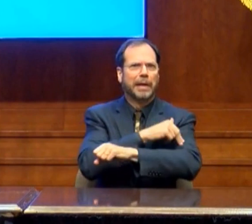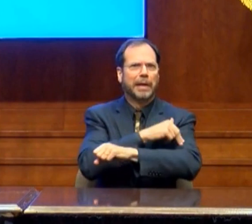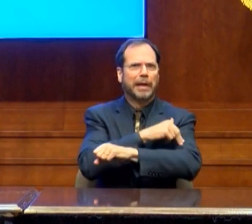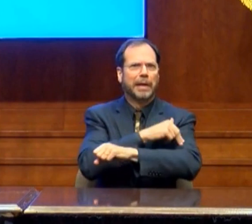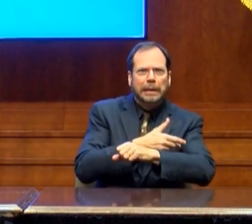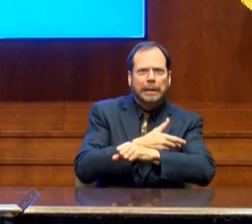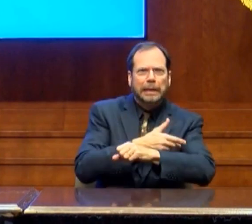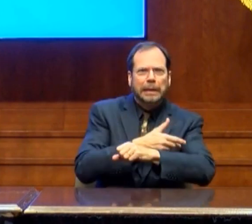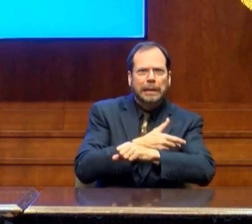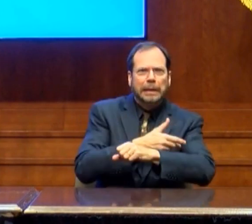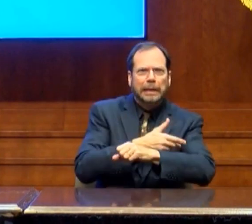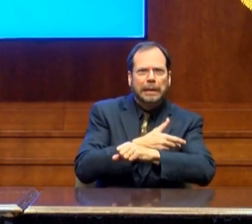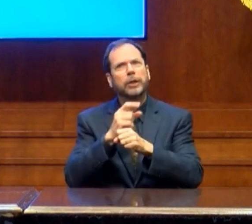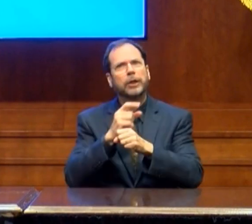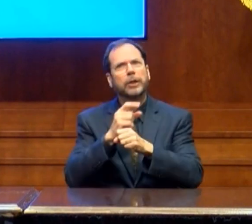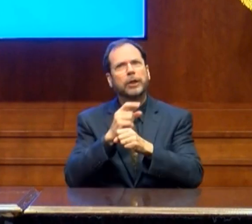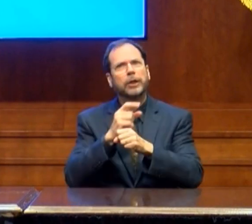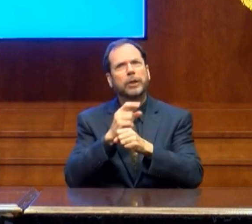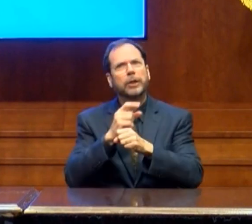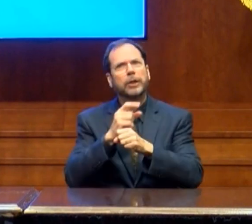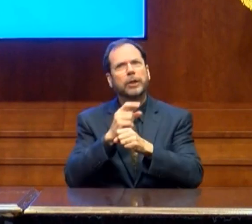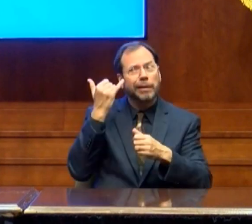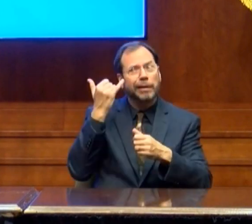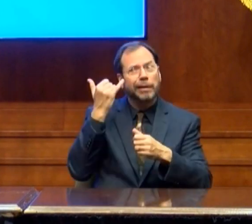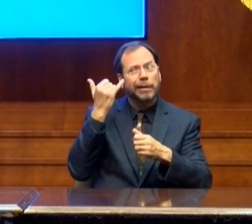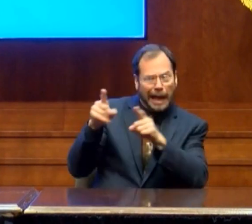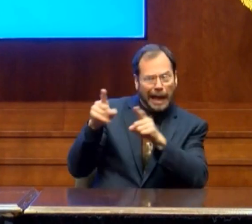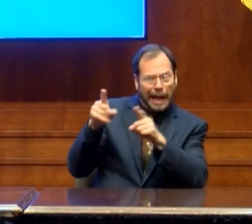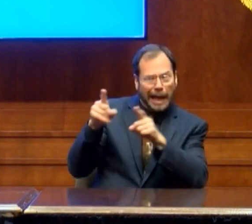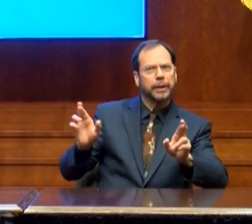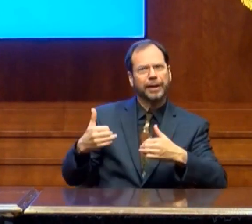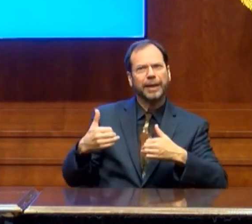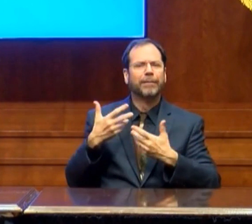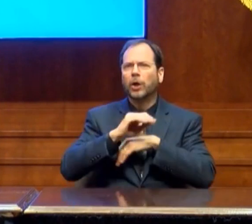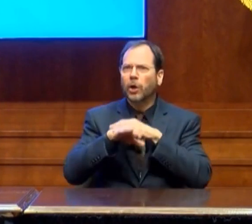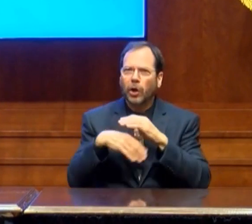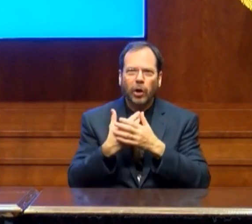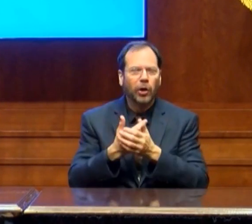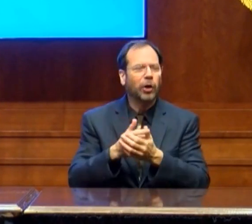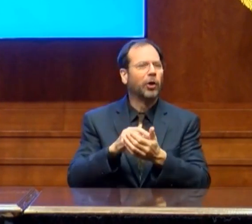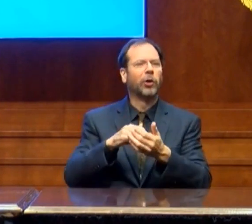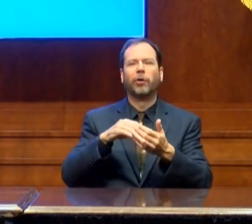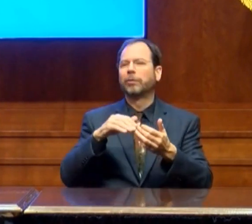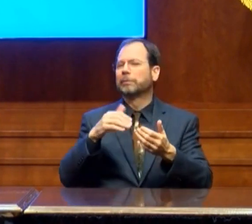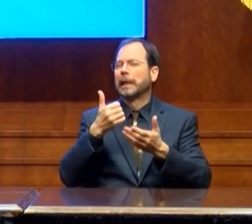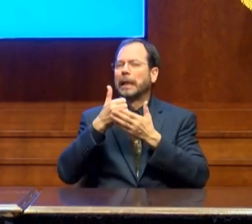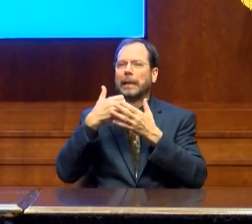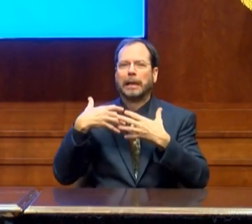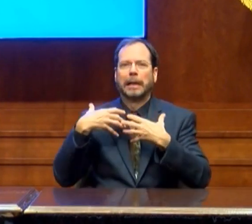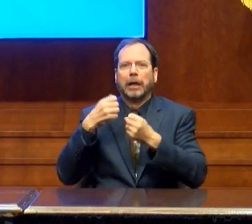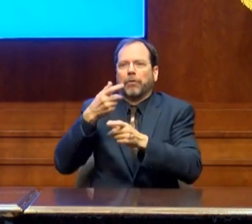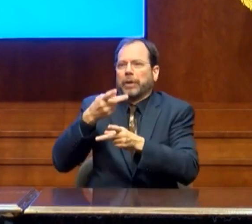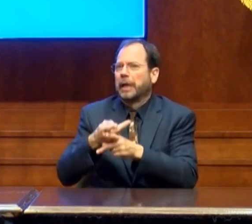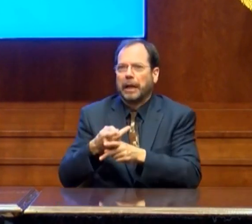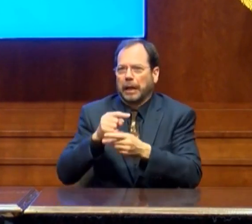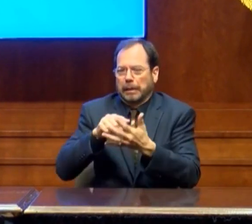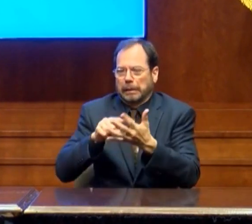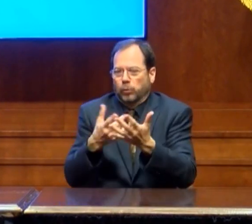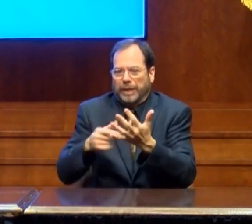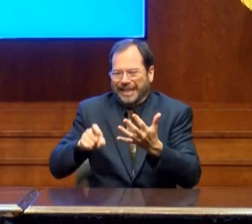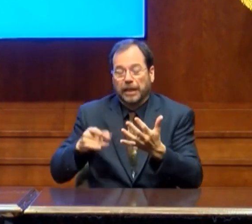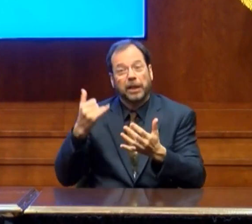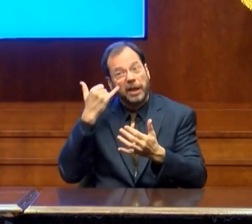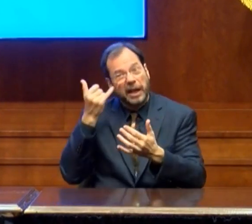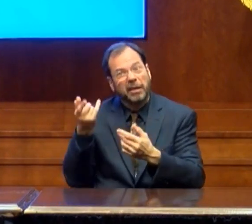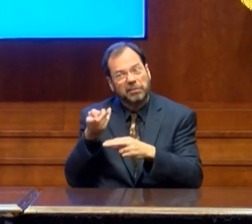that they would have available to them all healthcare capabilities in the event